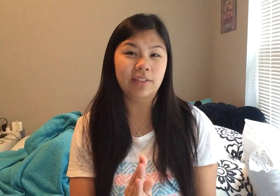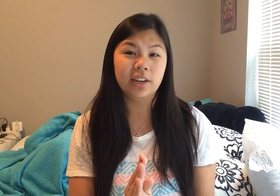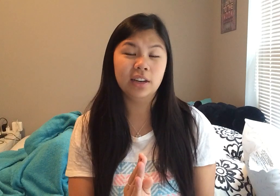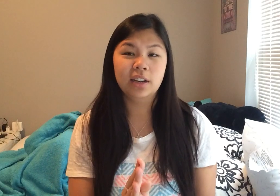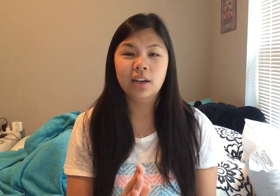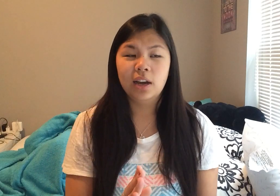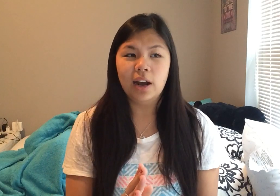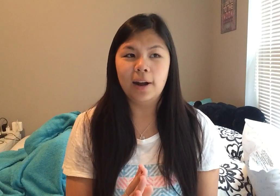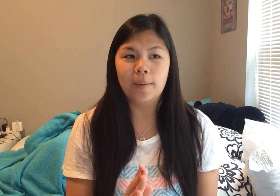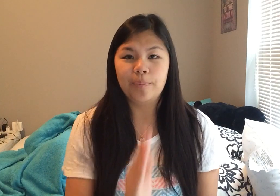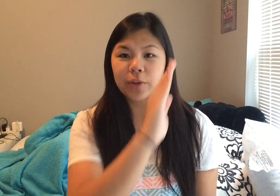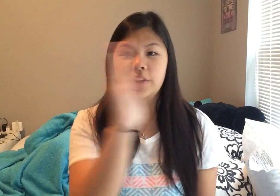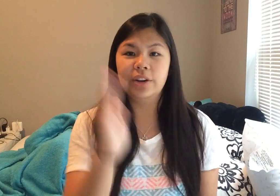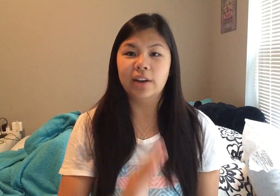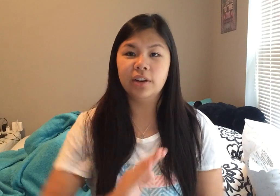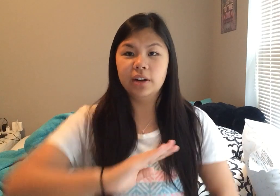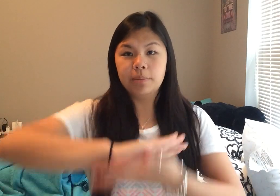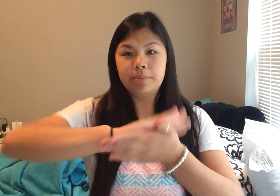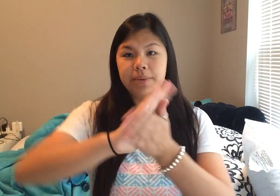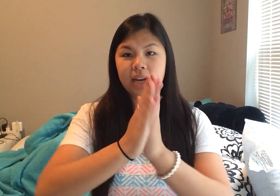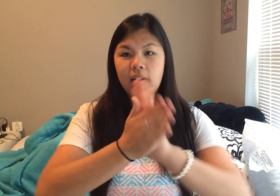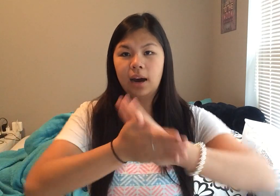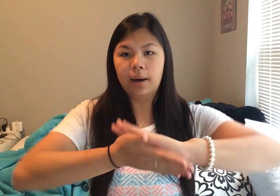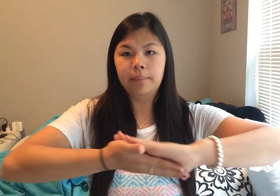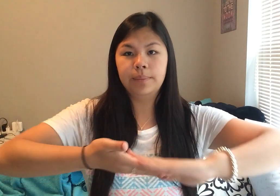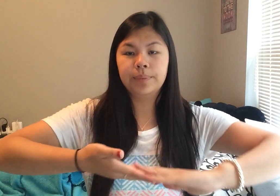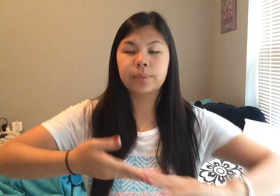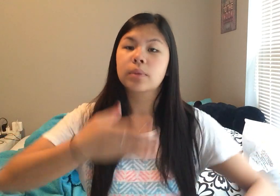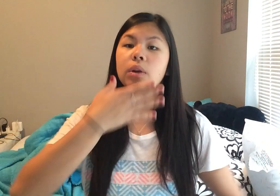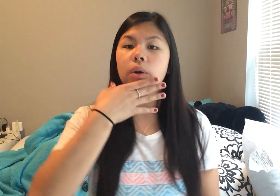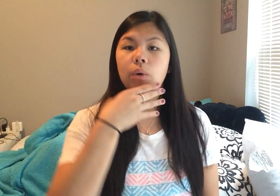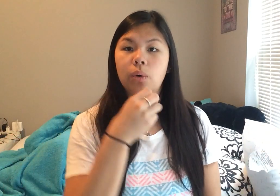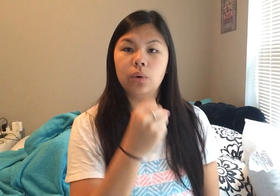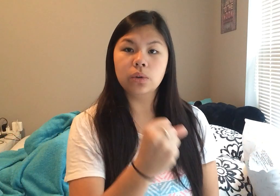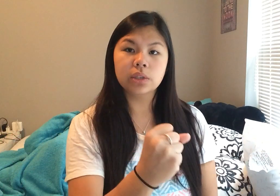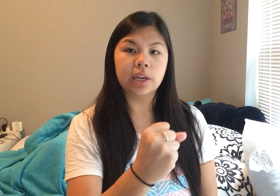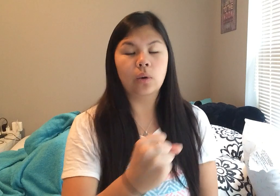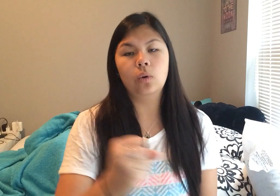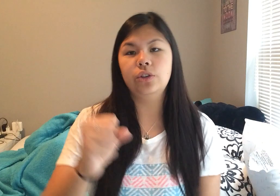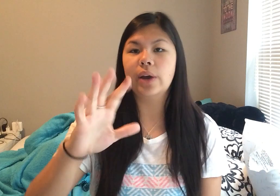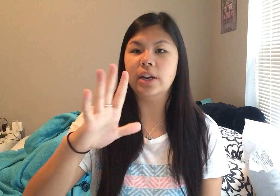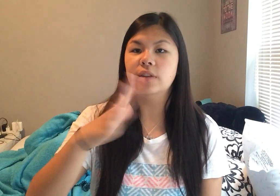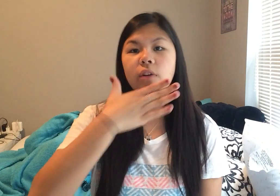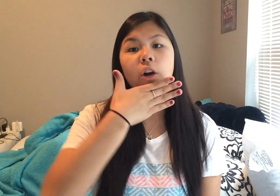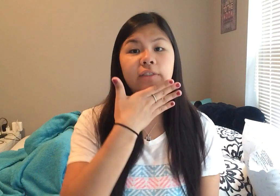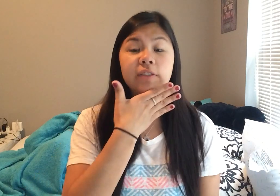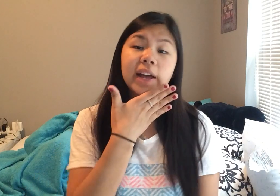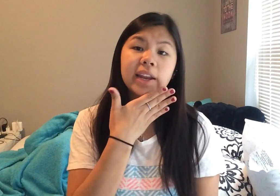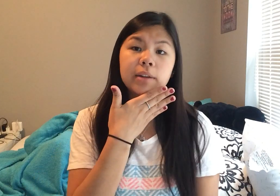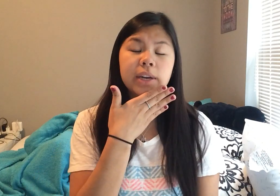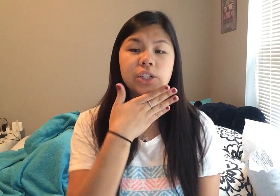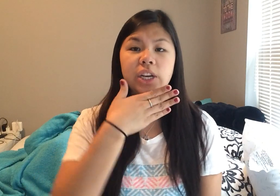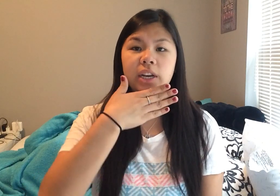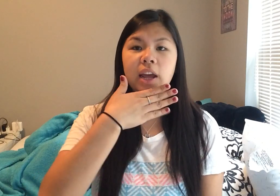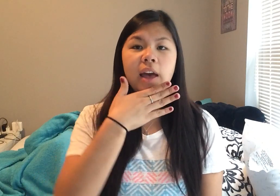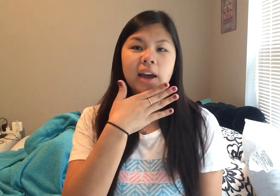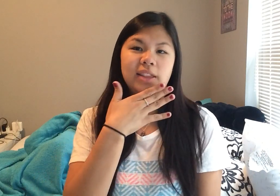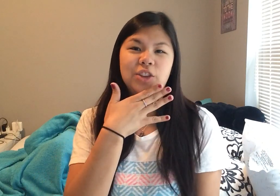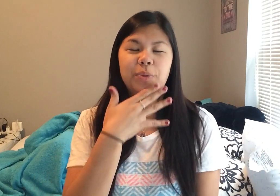7, could never become old, and old you kind of have a flat hand by your chin and then you pull